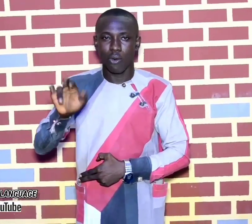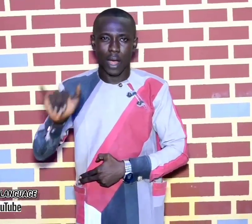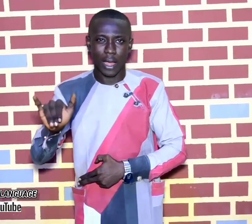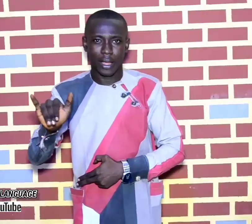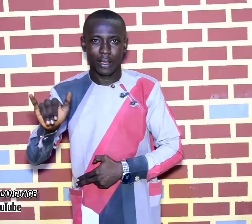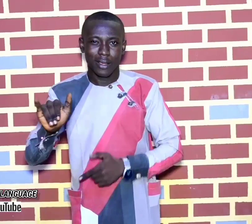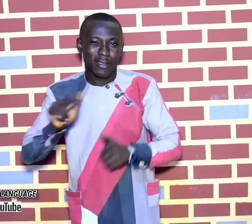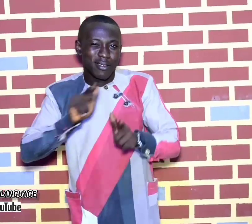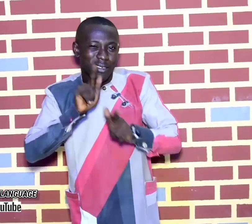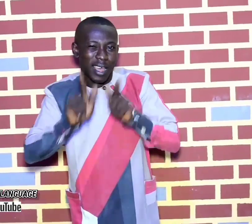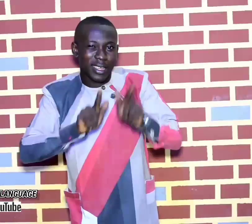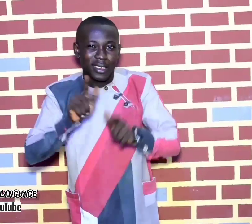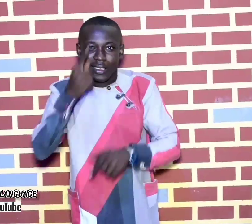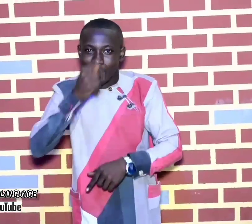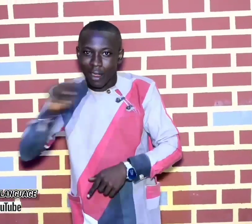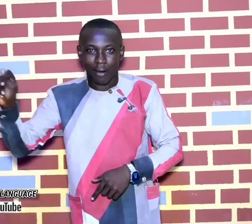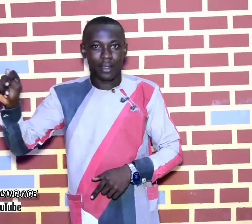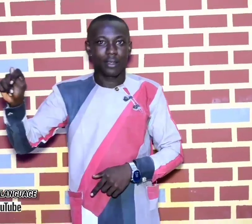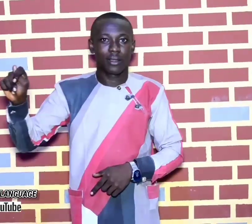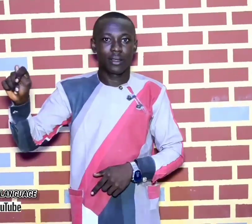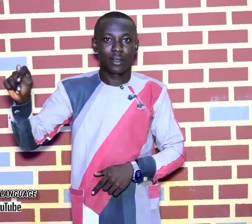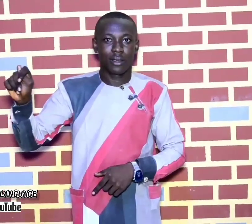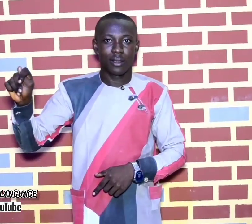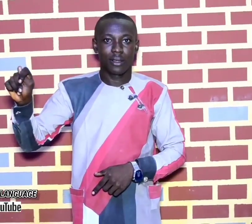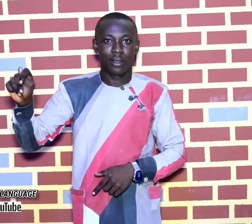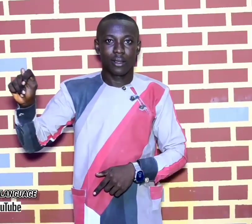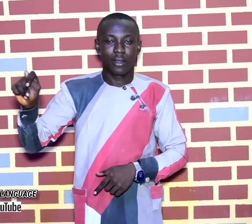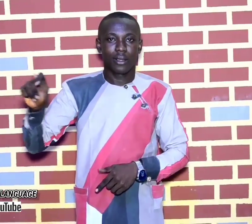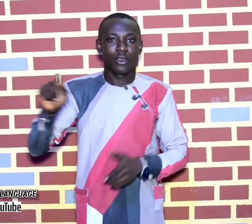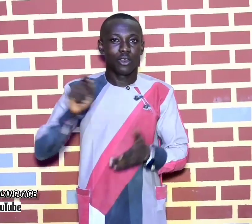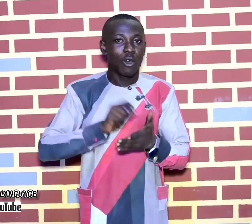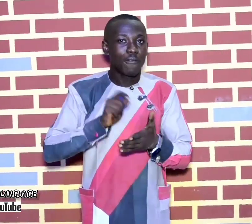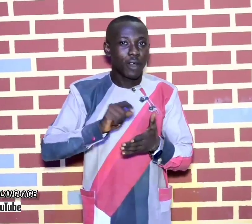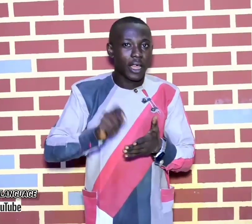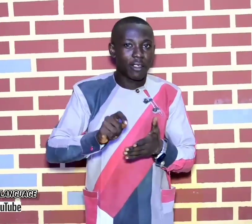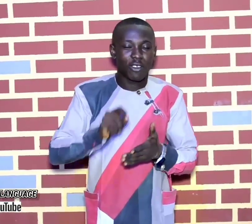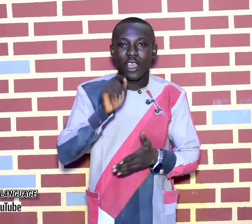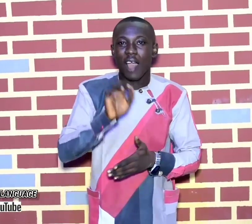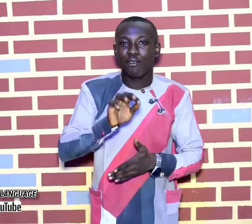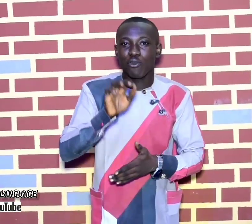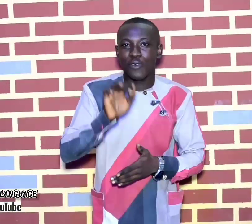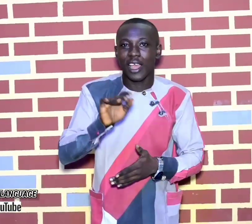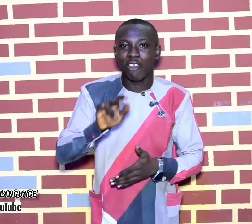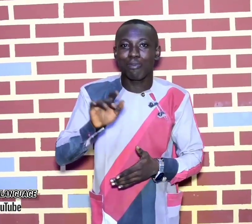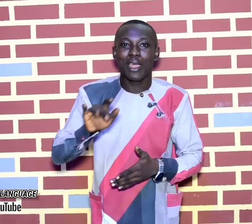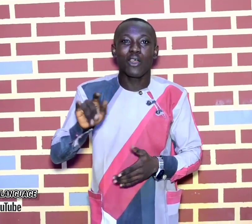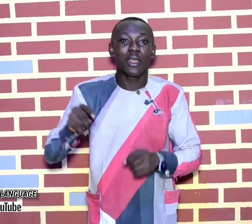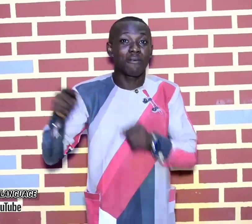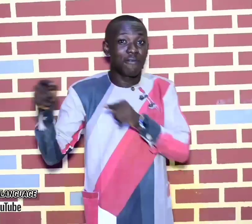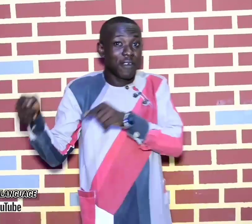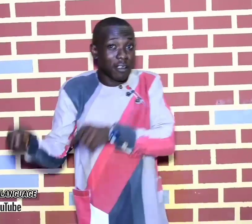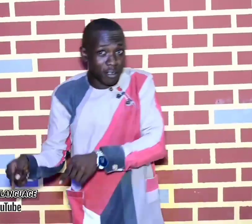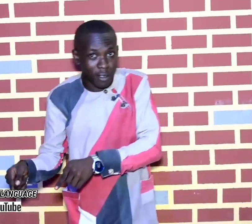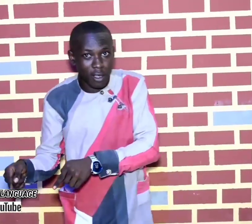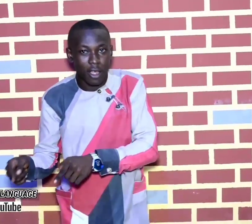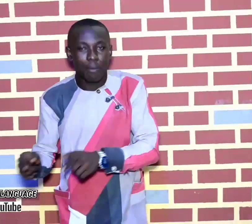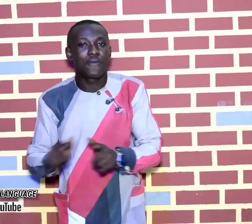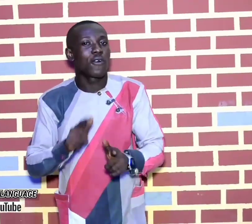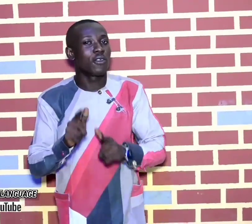T-E-R-R-Y, sign Terry. Don't forget, you have to finger spell your name first before you